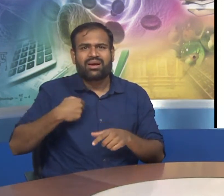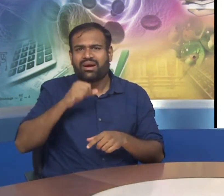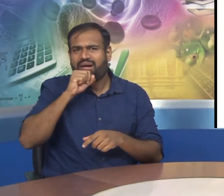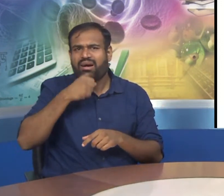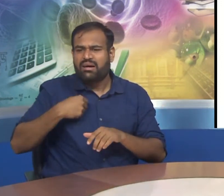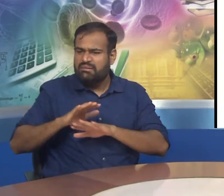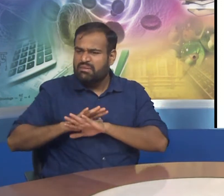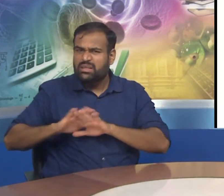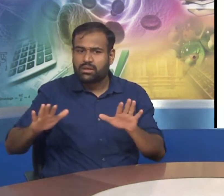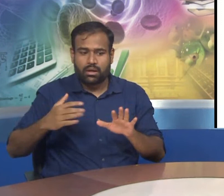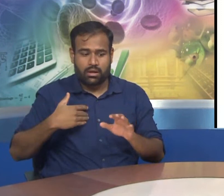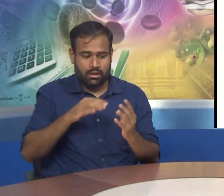the Supreme Court.